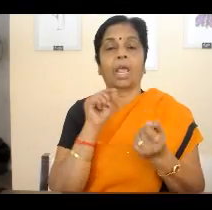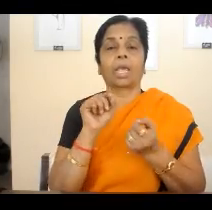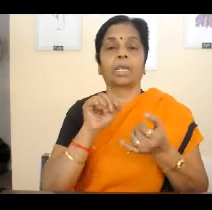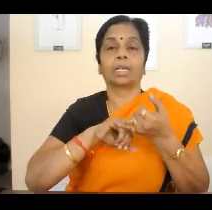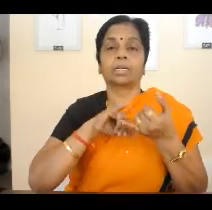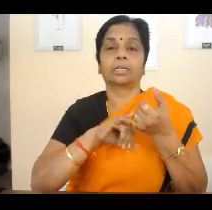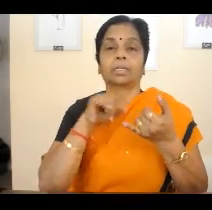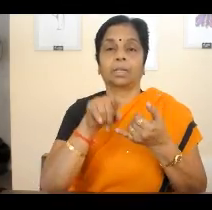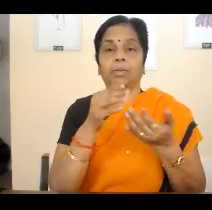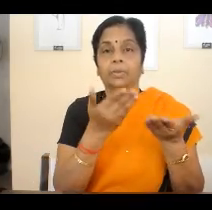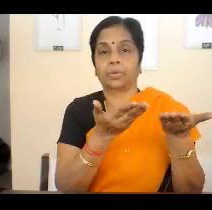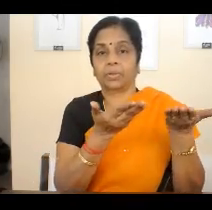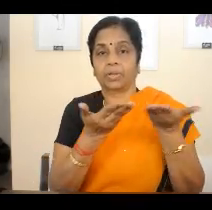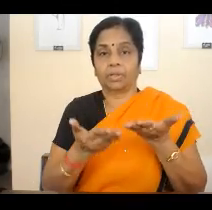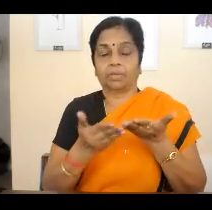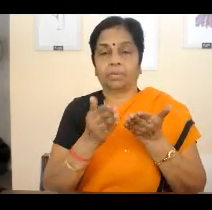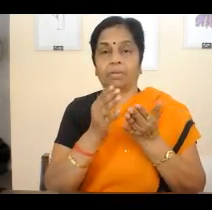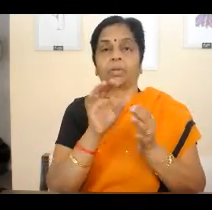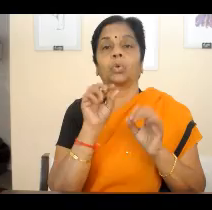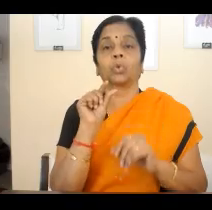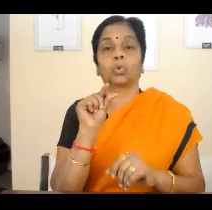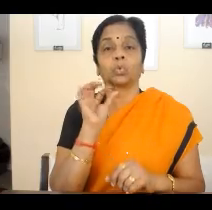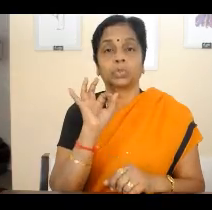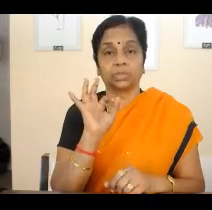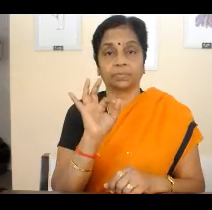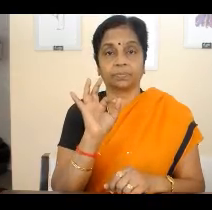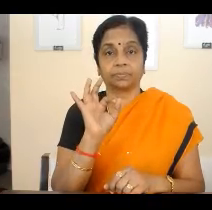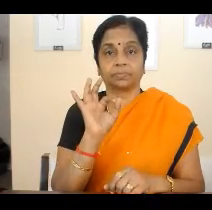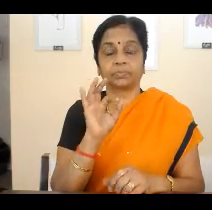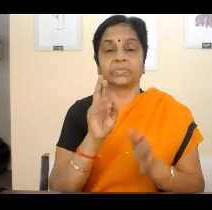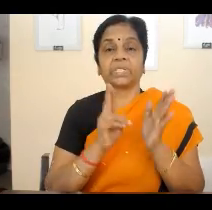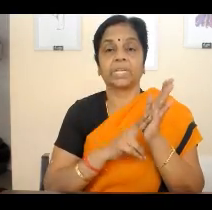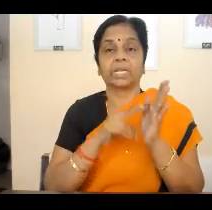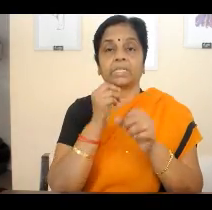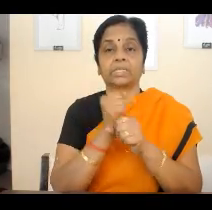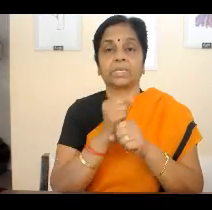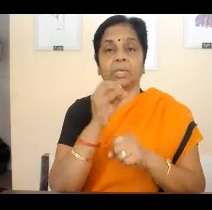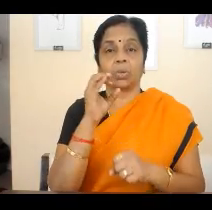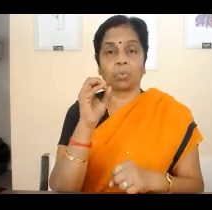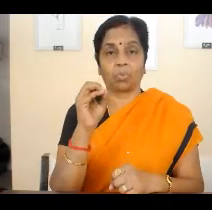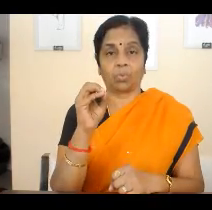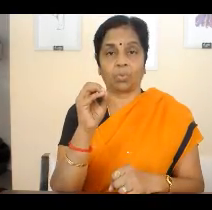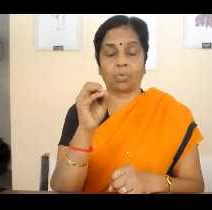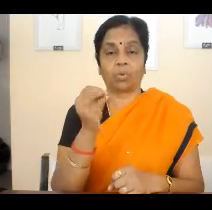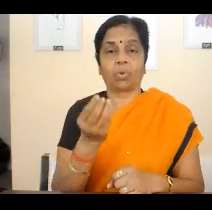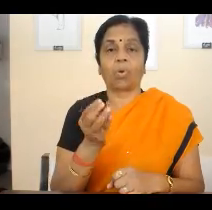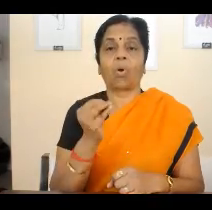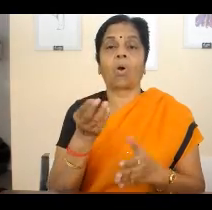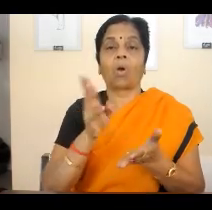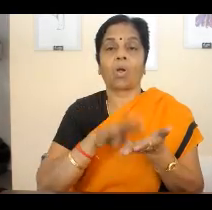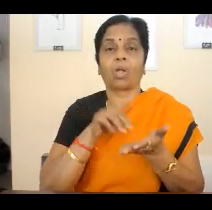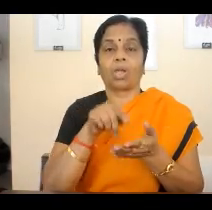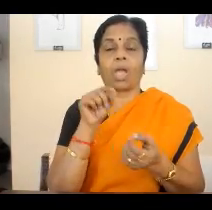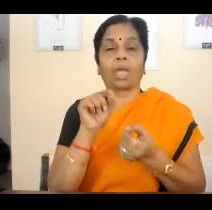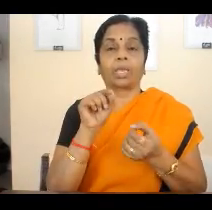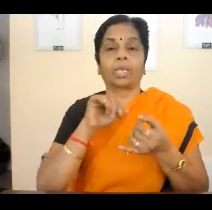and invite views of NGOs on the issue.